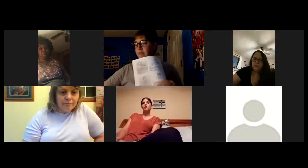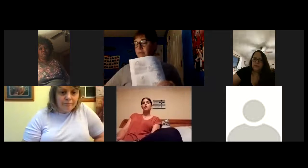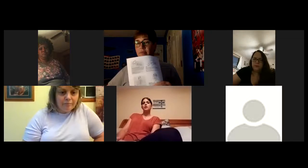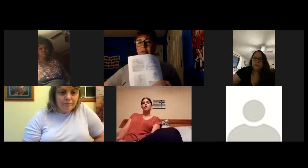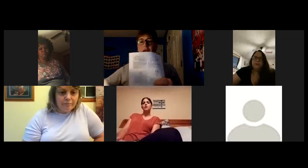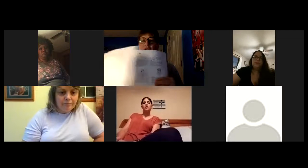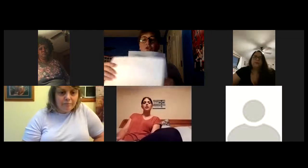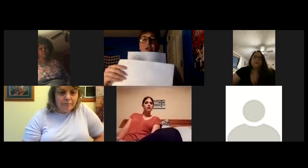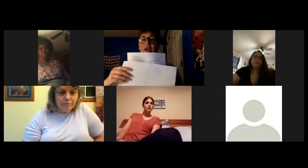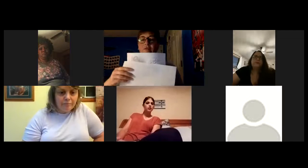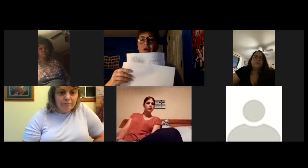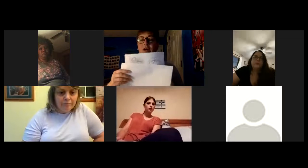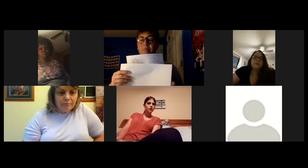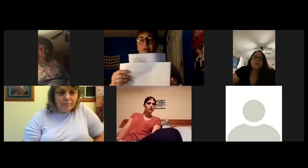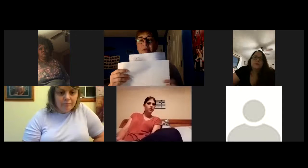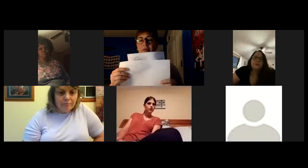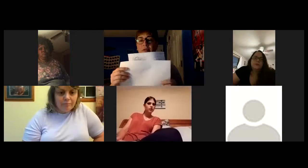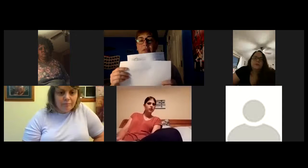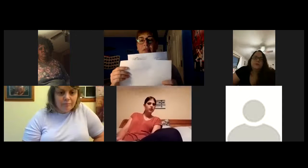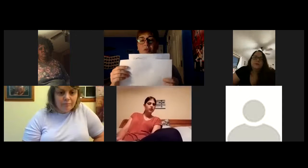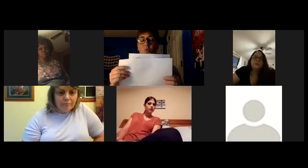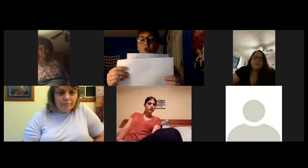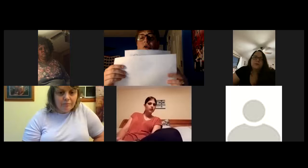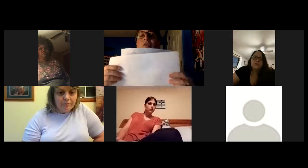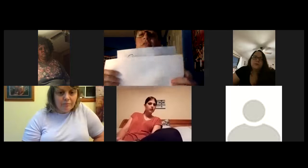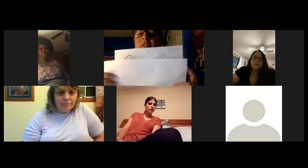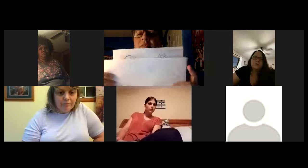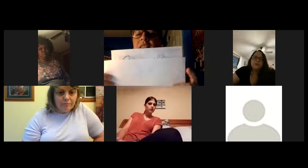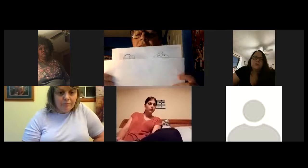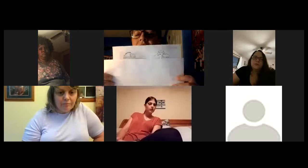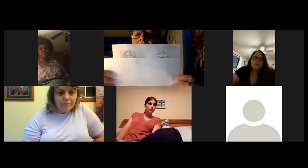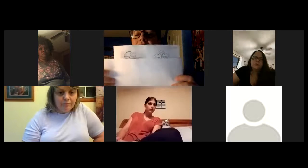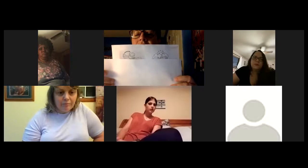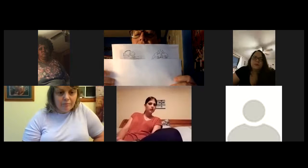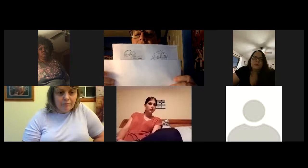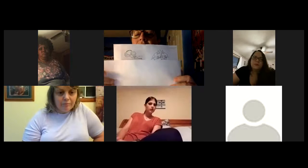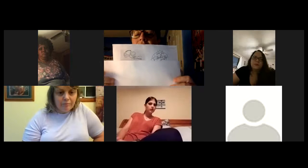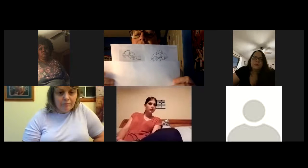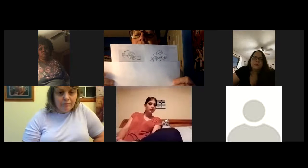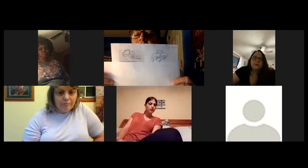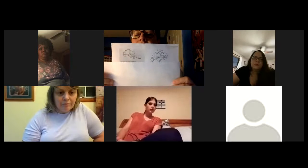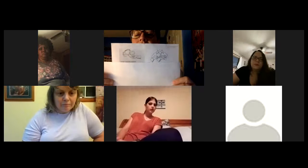paper, and you could cover up the words. Let me see if I got this going